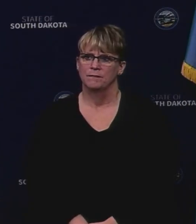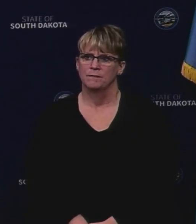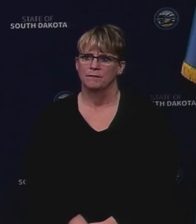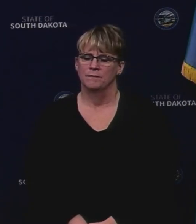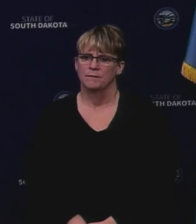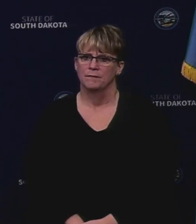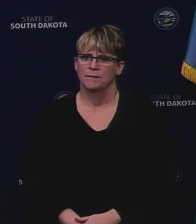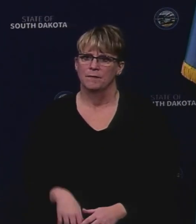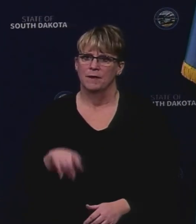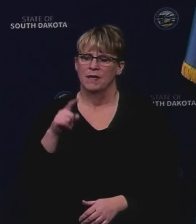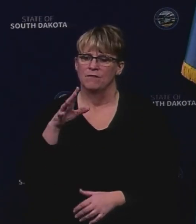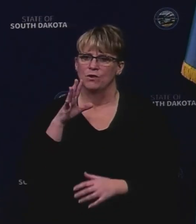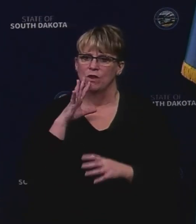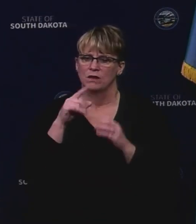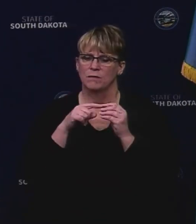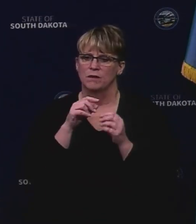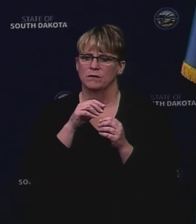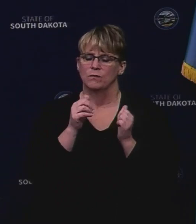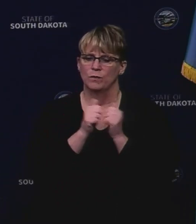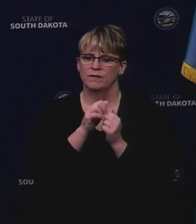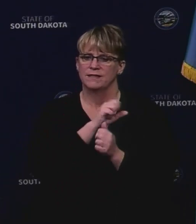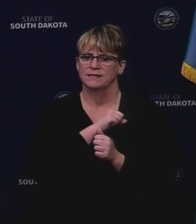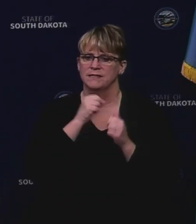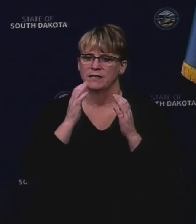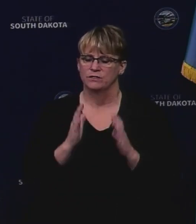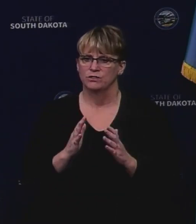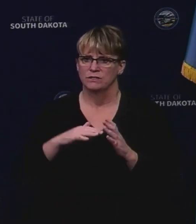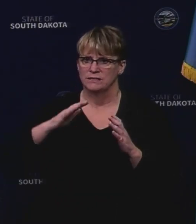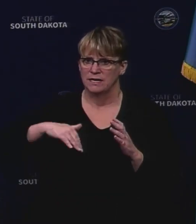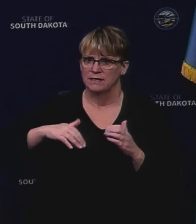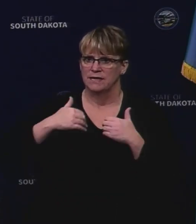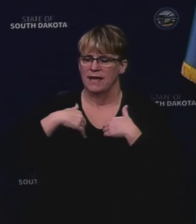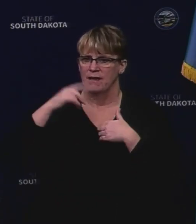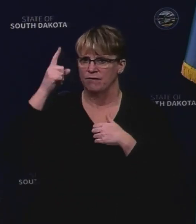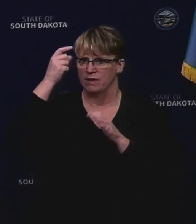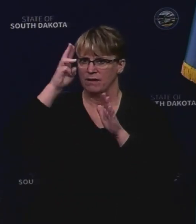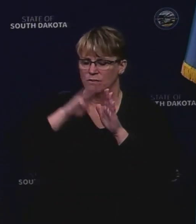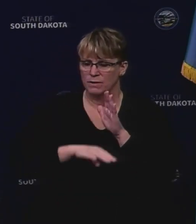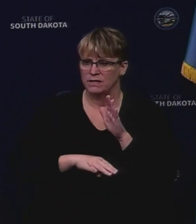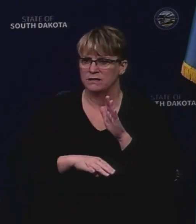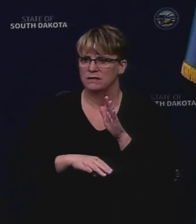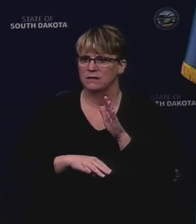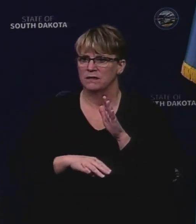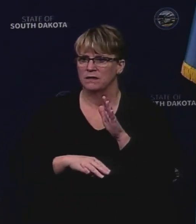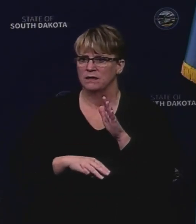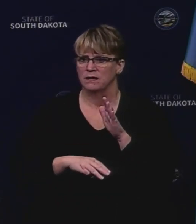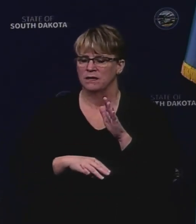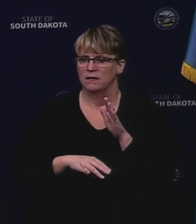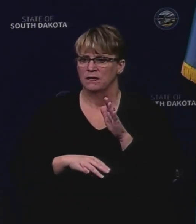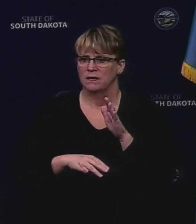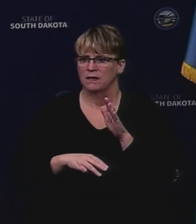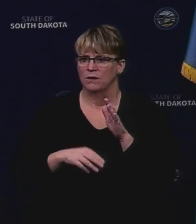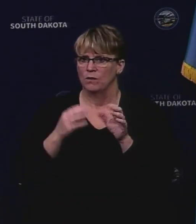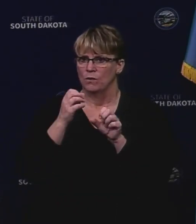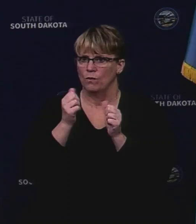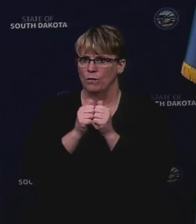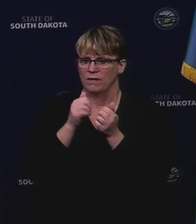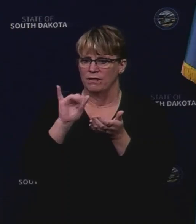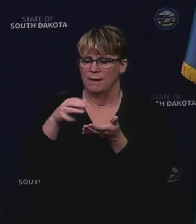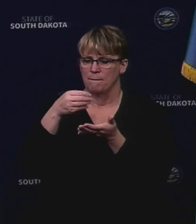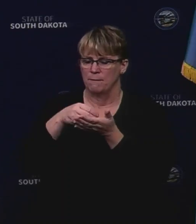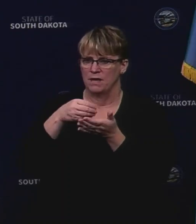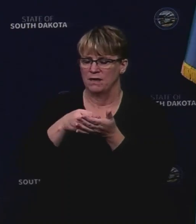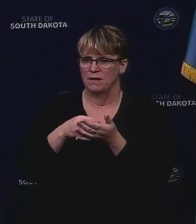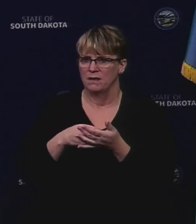them champion South Dakota's cause to get the government to unearmark, I guess, the money?